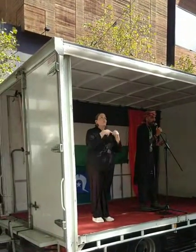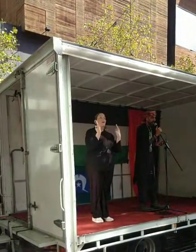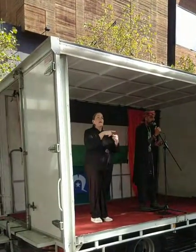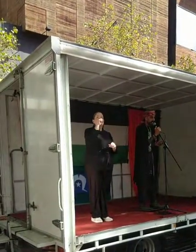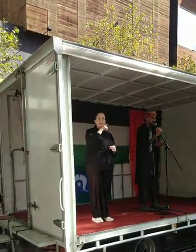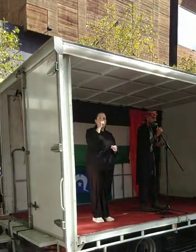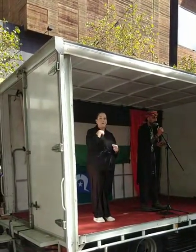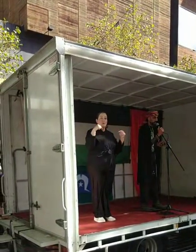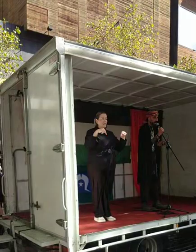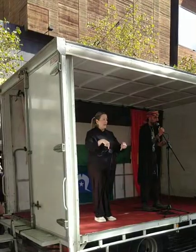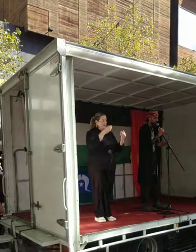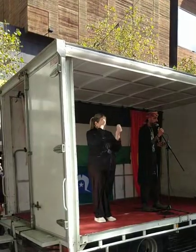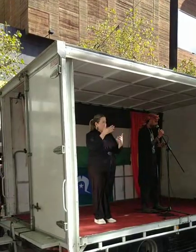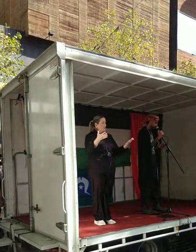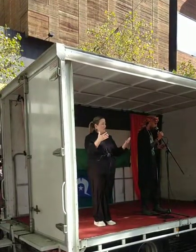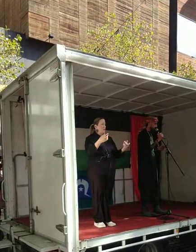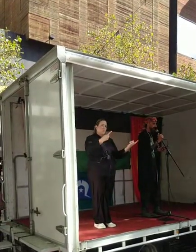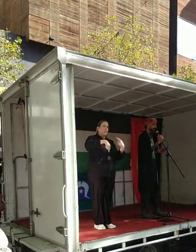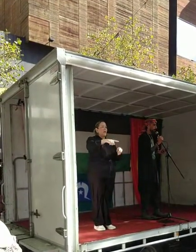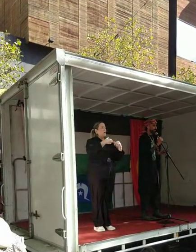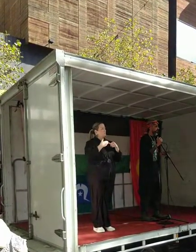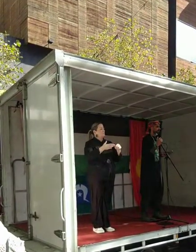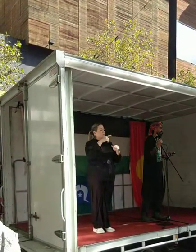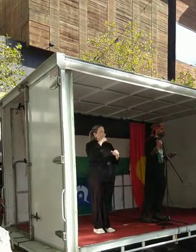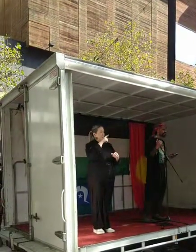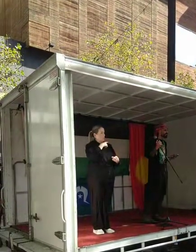We are here to let you know.